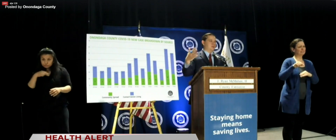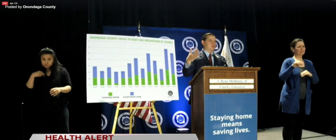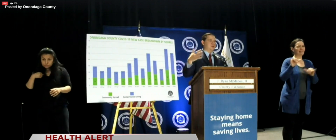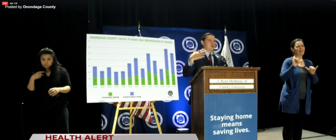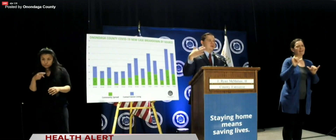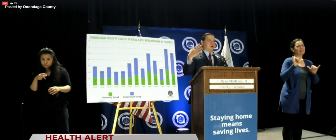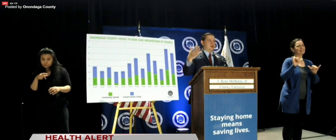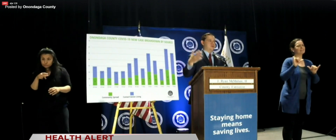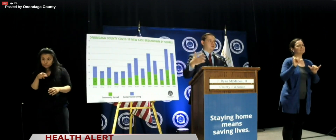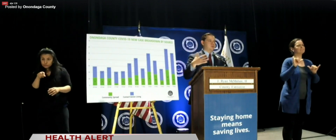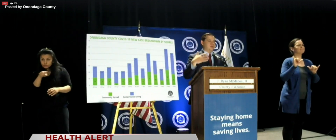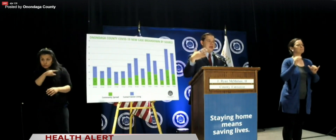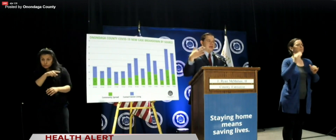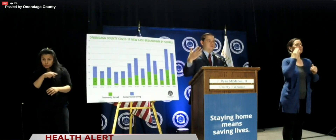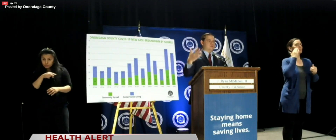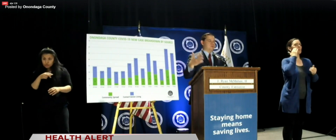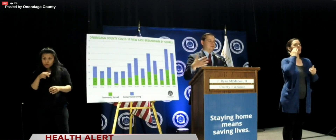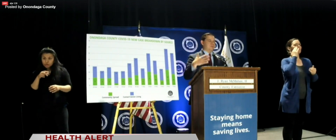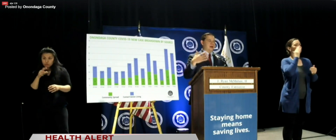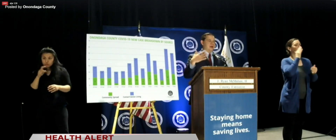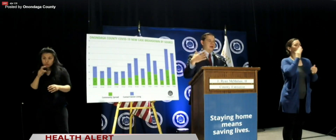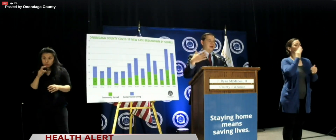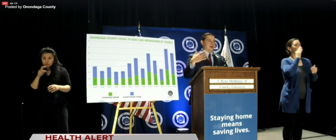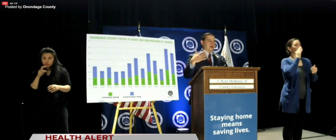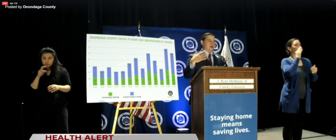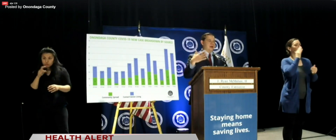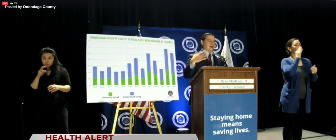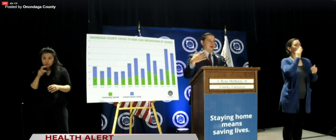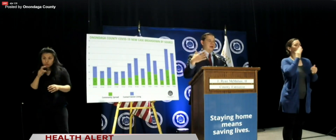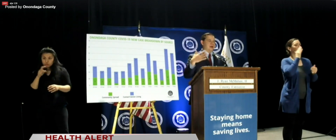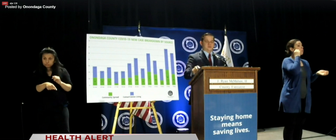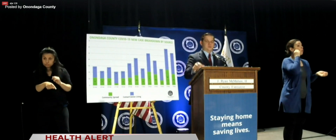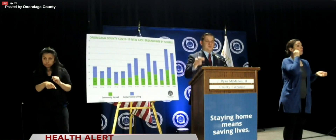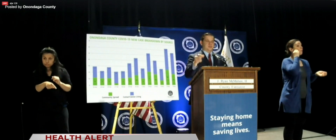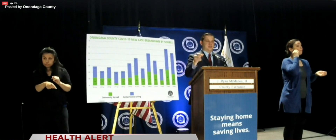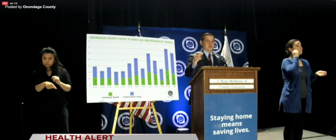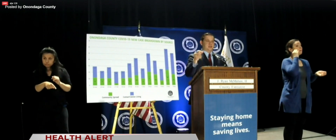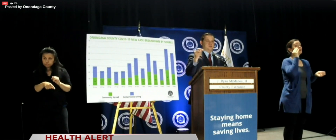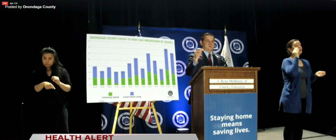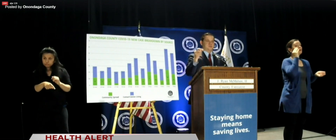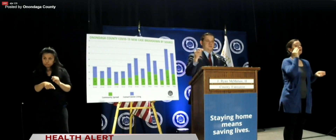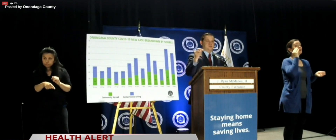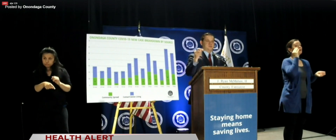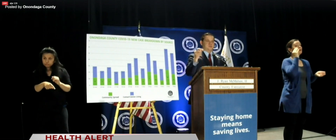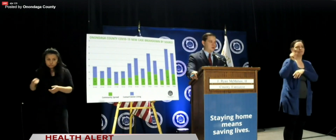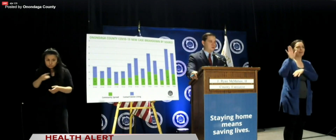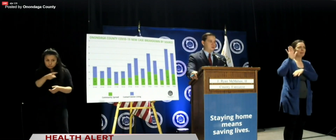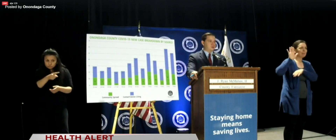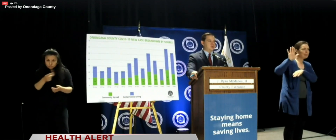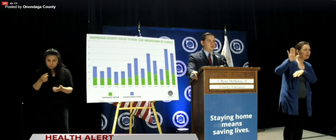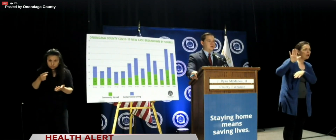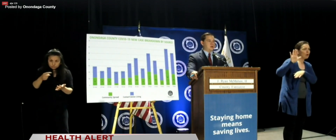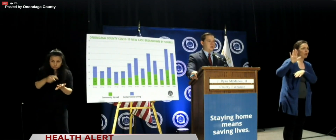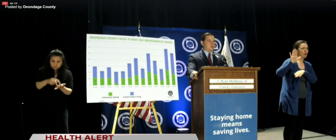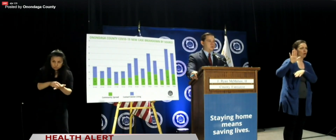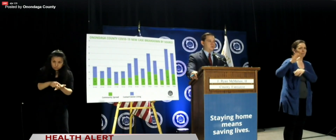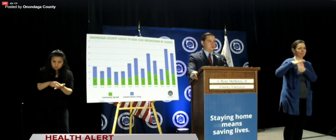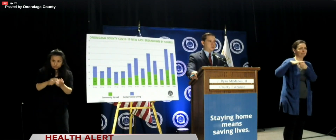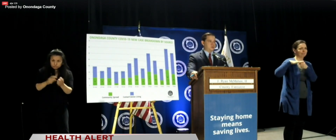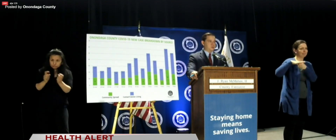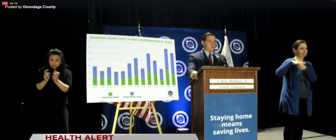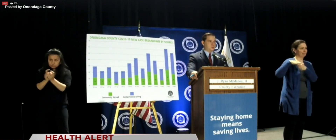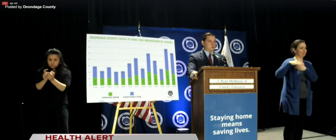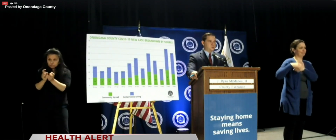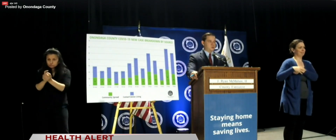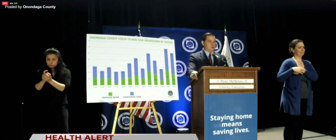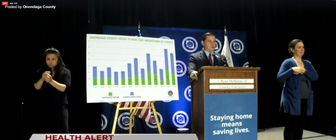ventilators, right? So we have to be better, and it's almost like we're setting up small. Now we're doing it in the nursing